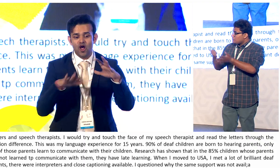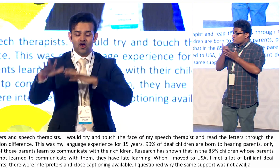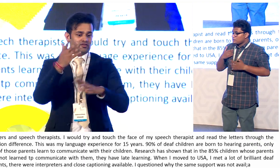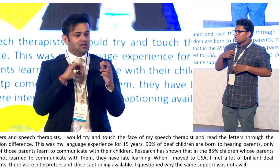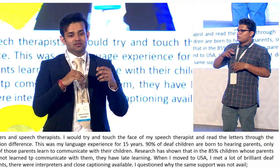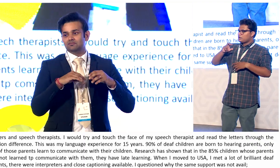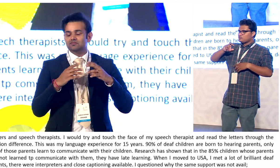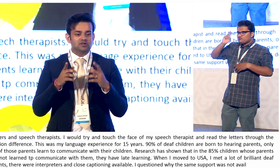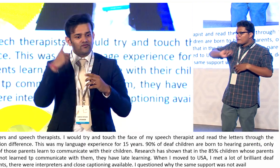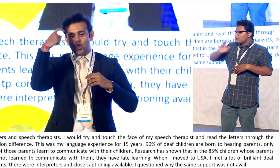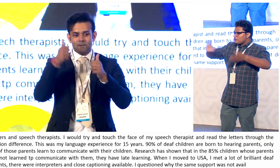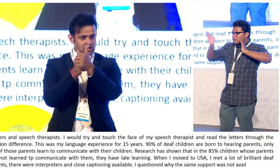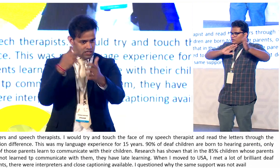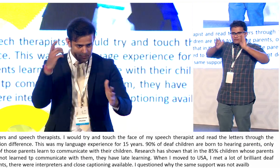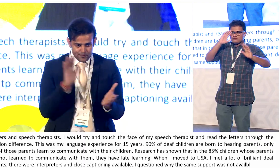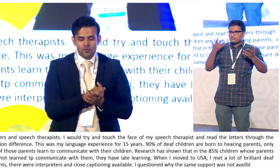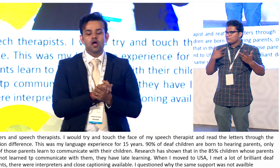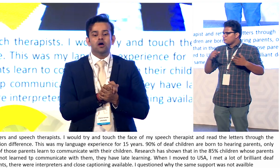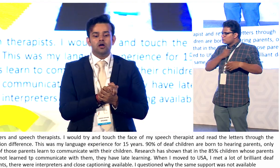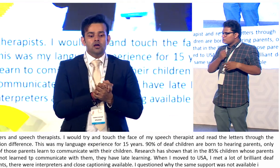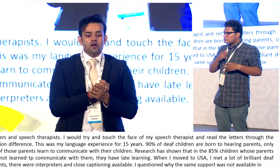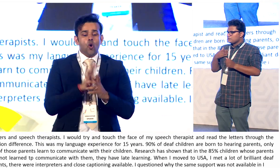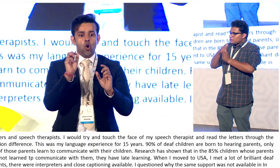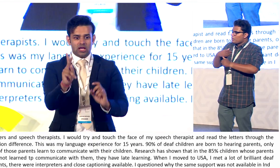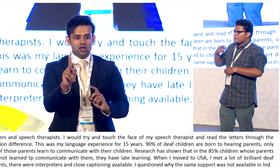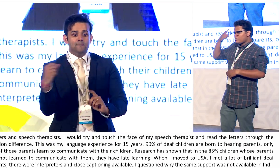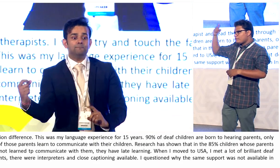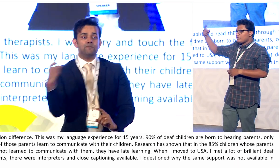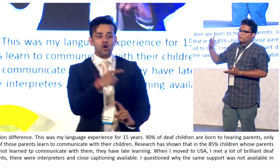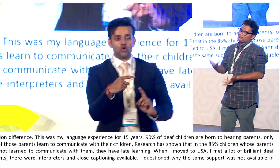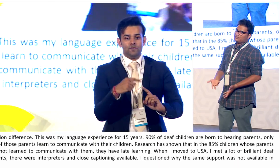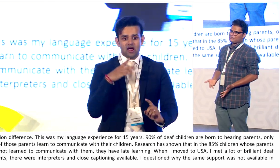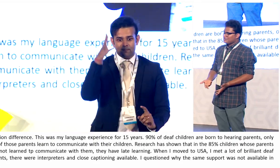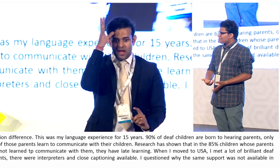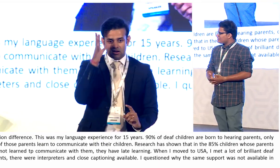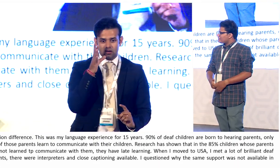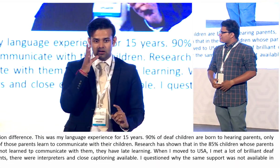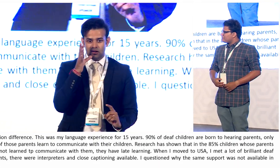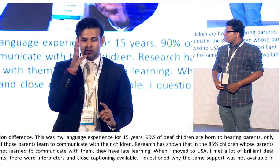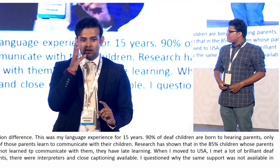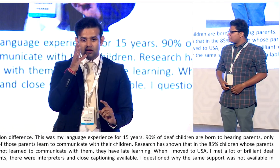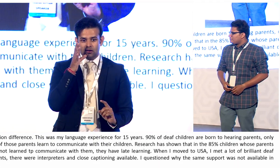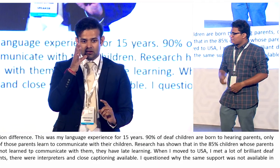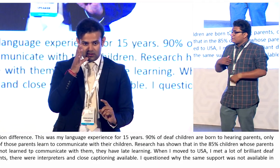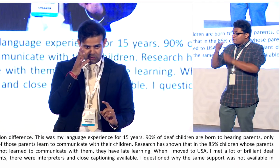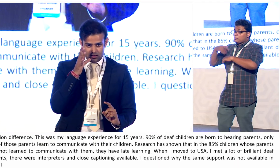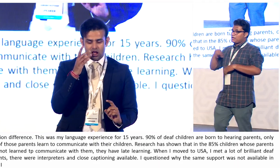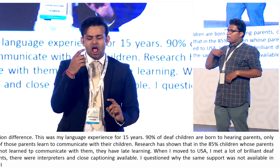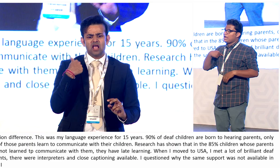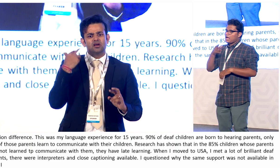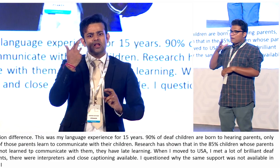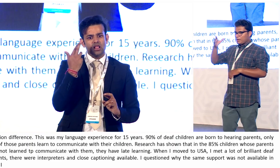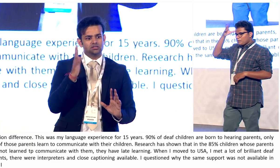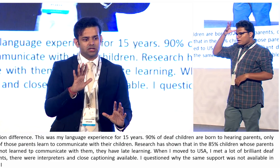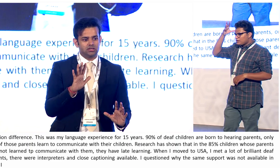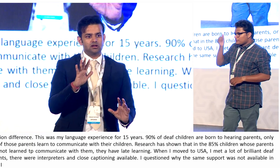the world. I've gone backpacking on my own. I follow my dreams today. Now, if we go back to my parents, if we could,